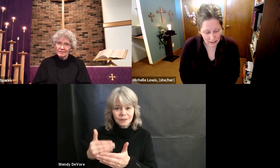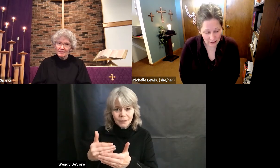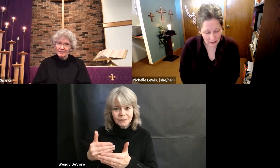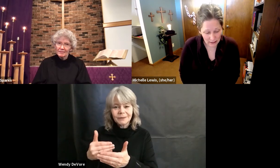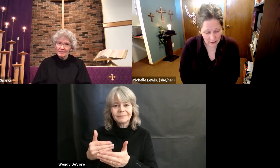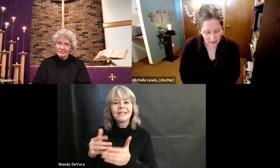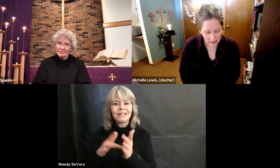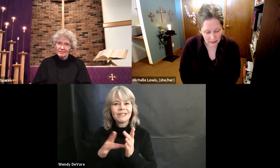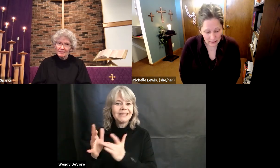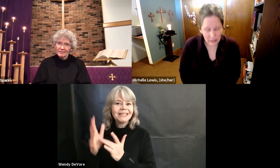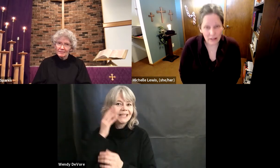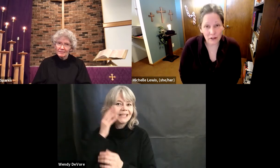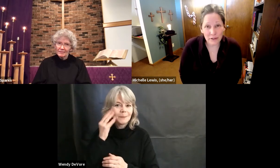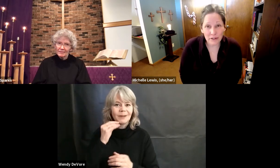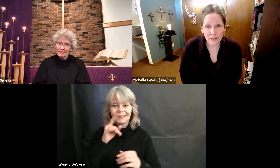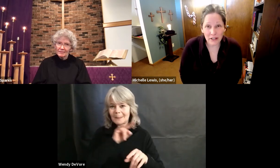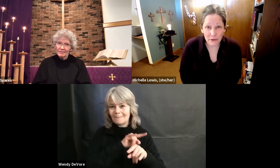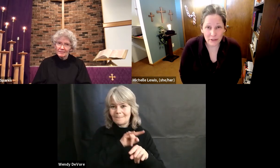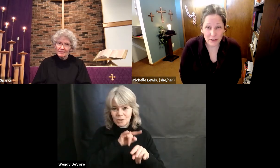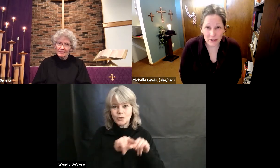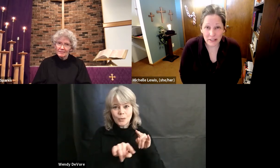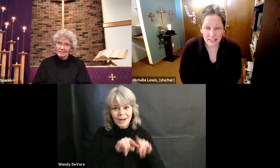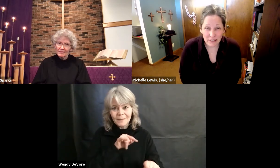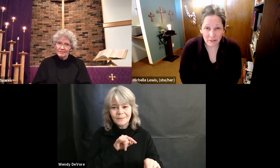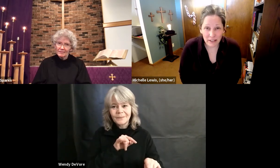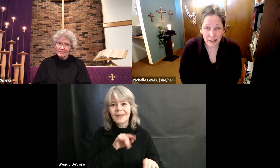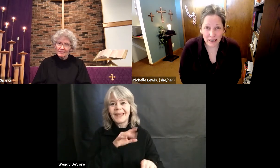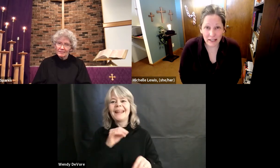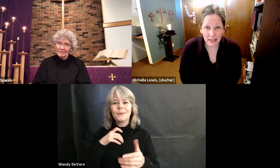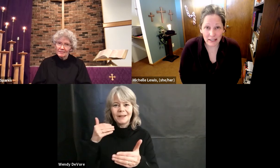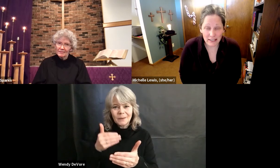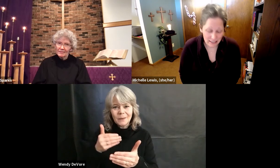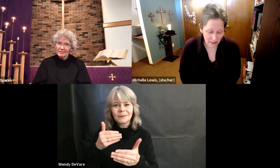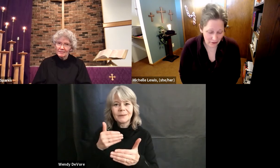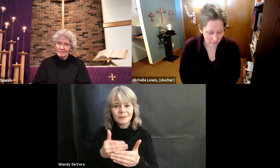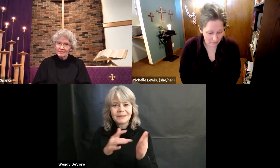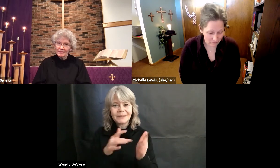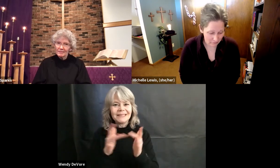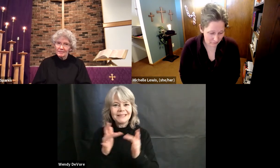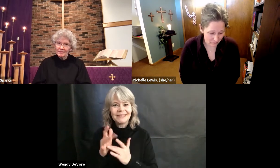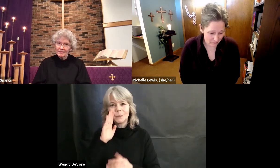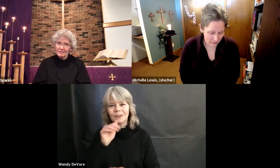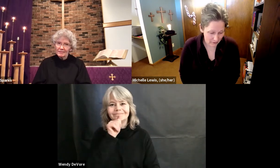betrayed. We get closer and closer to his suffering and his death.